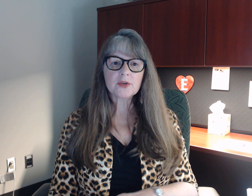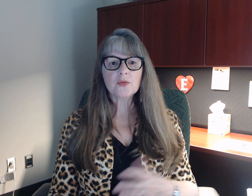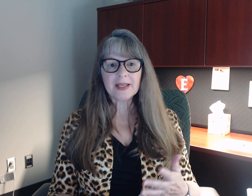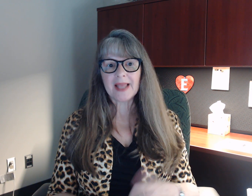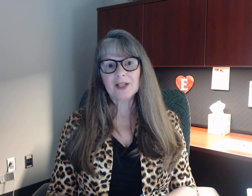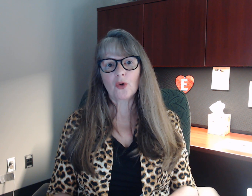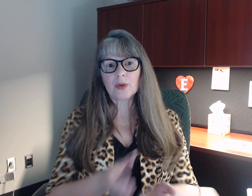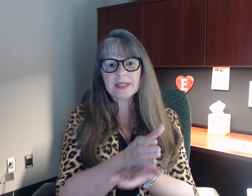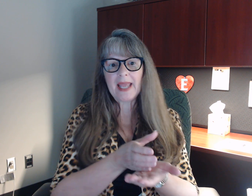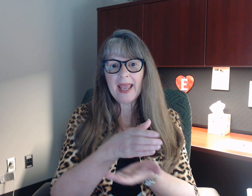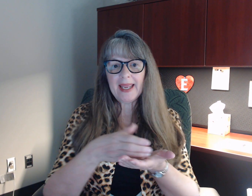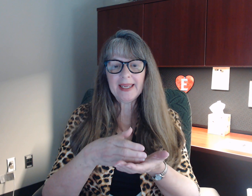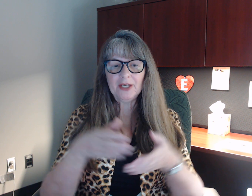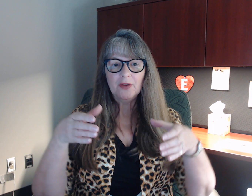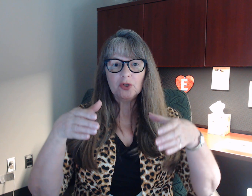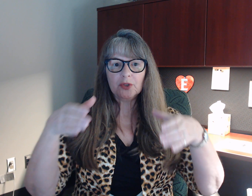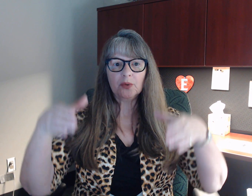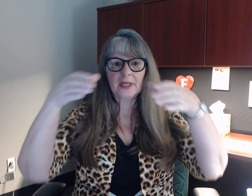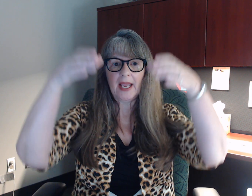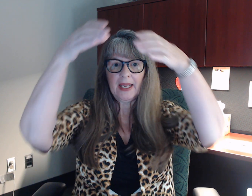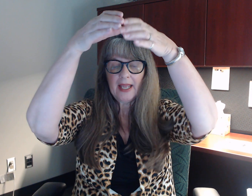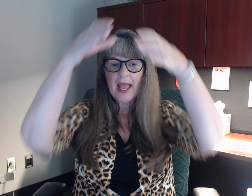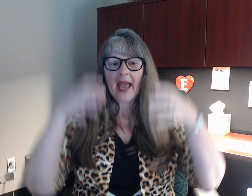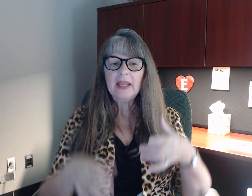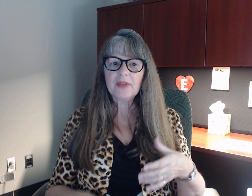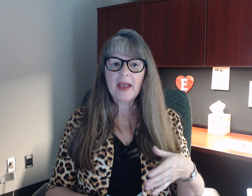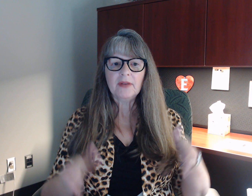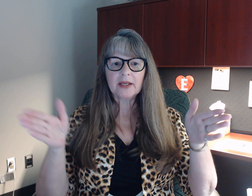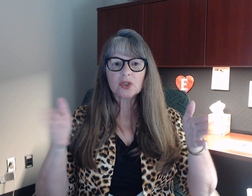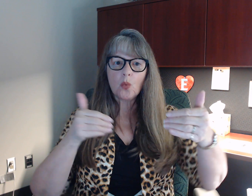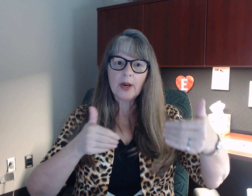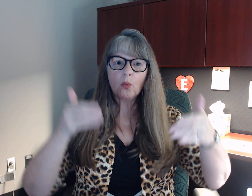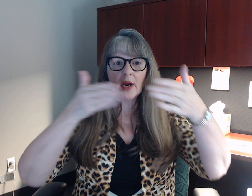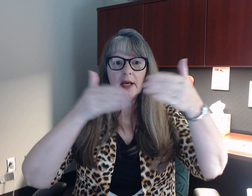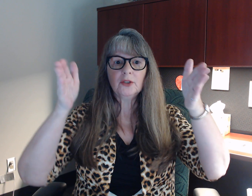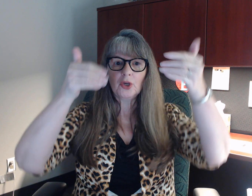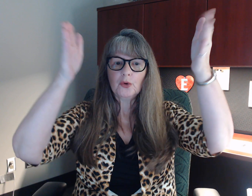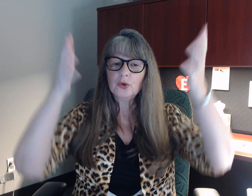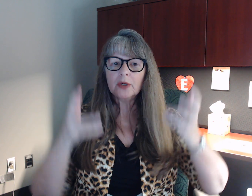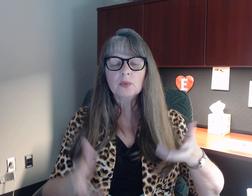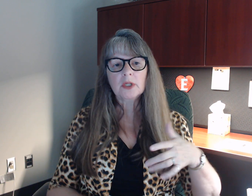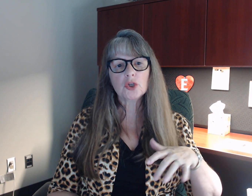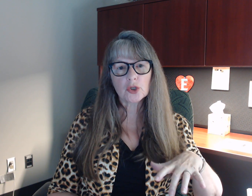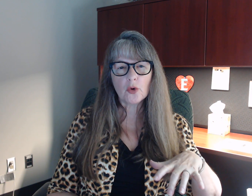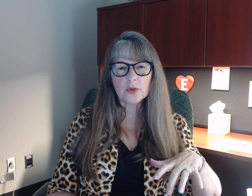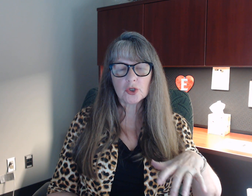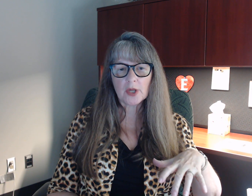that's that. And of course the cake, and then you would do a cake. And if they have like a square one, you know, you could really show the shape